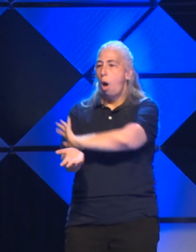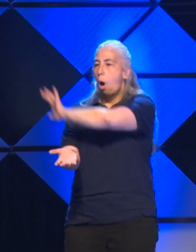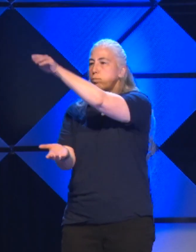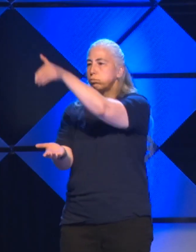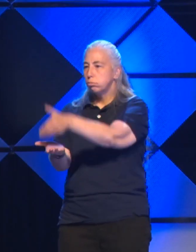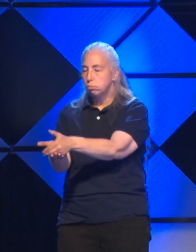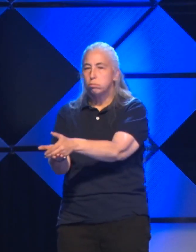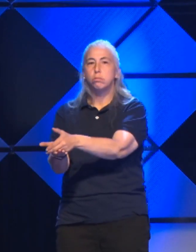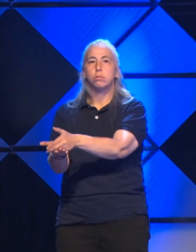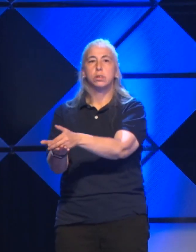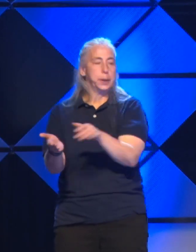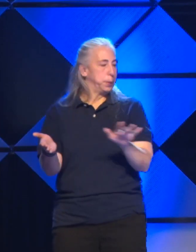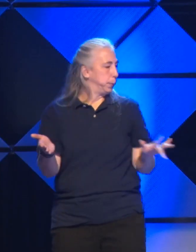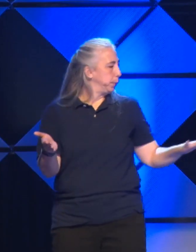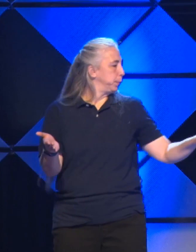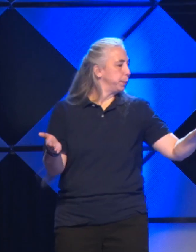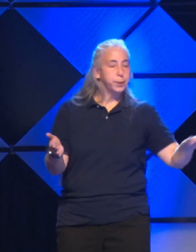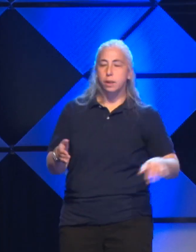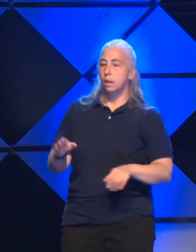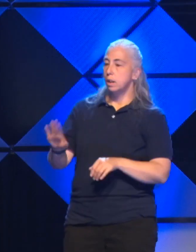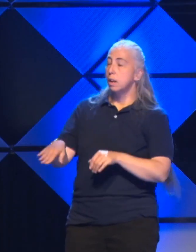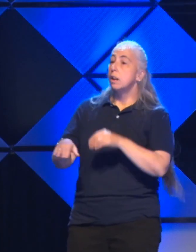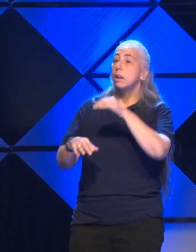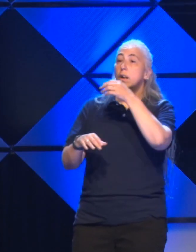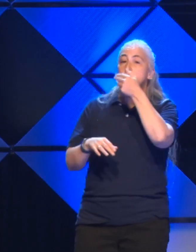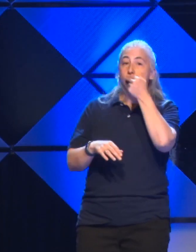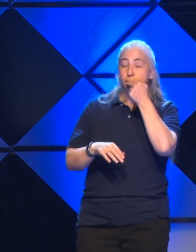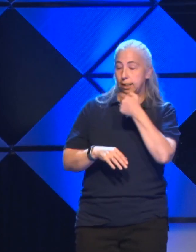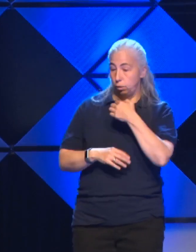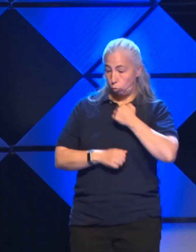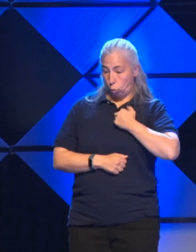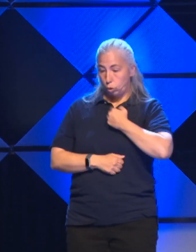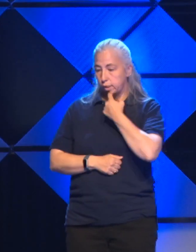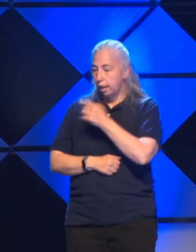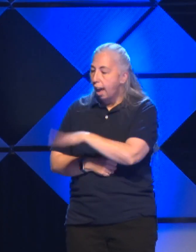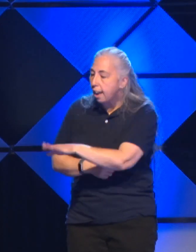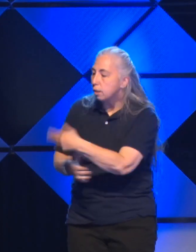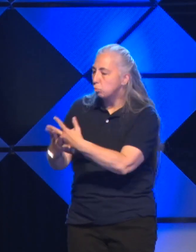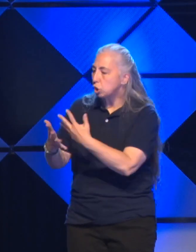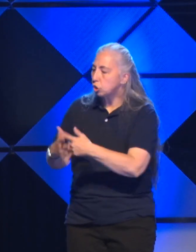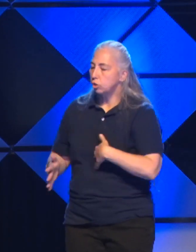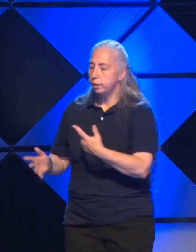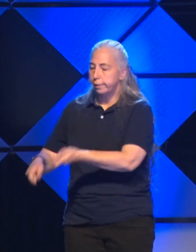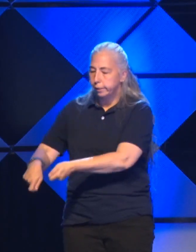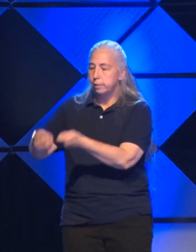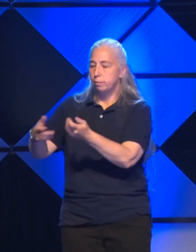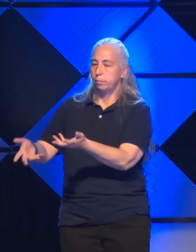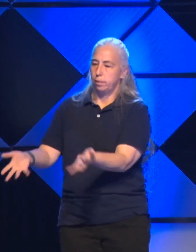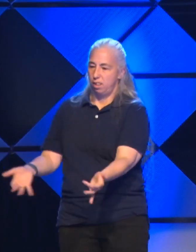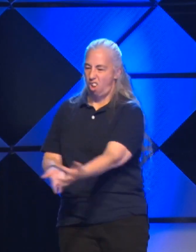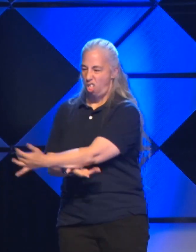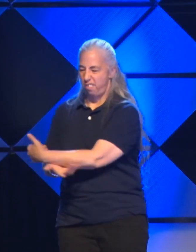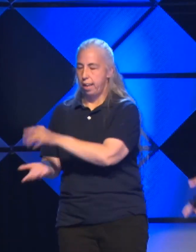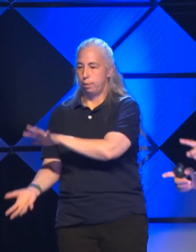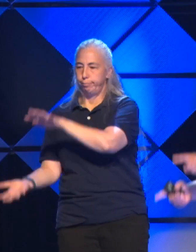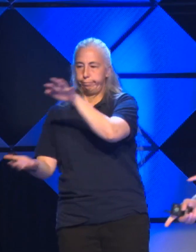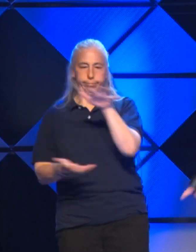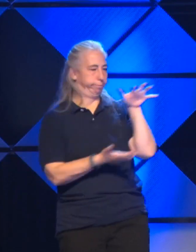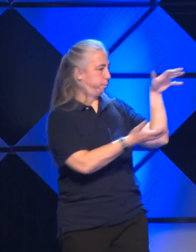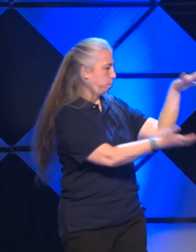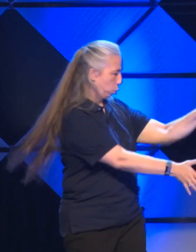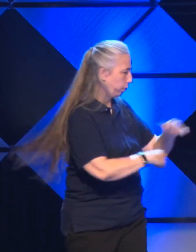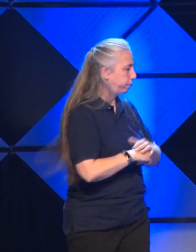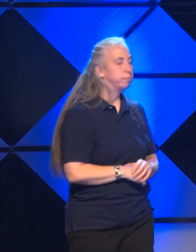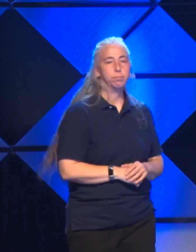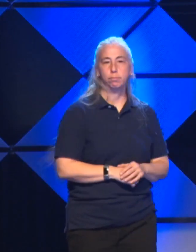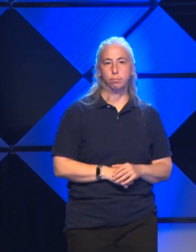after they finish doing that, they will put the prisoners to move that same pile of the dirt from this side of the court to the other side of the court, and back